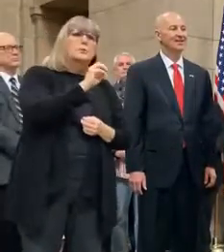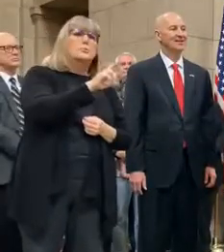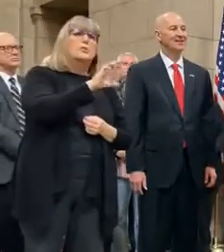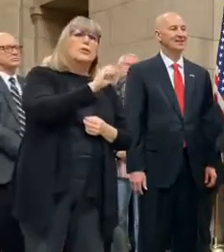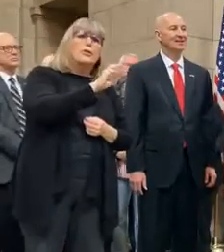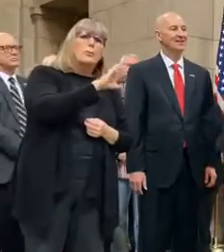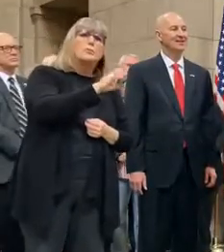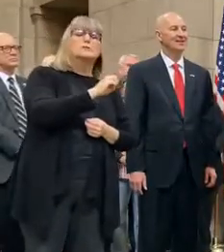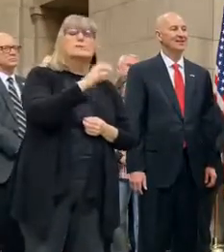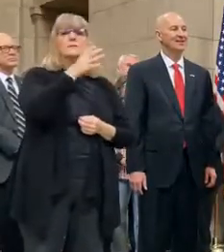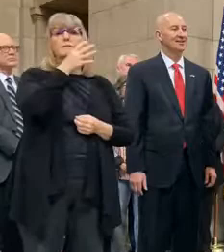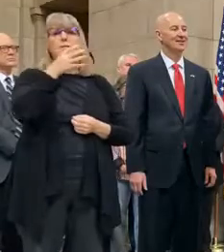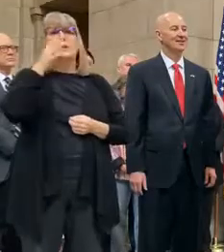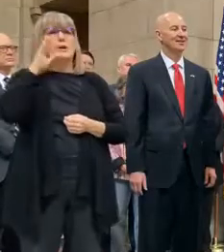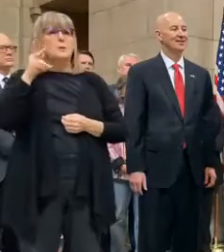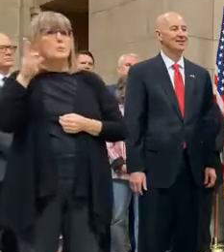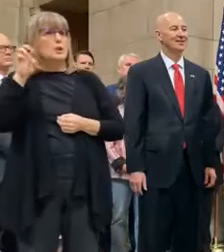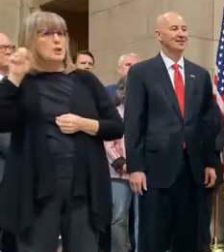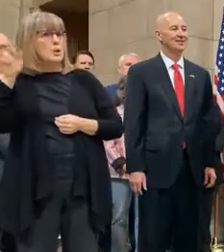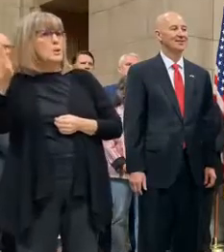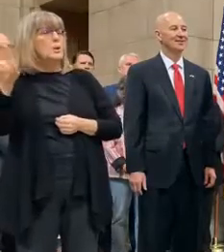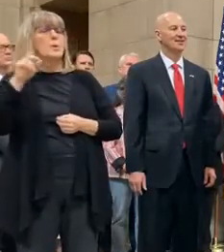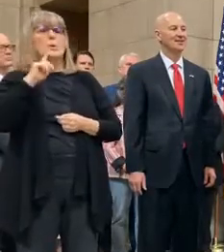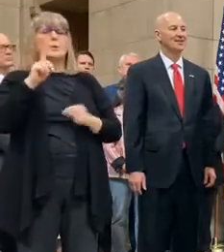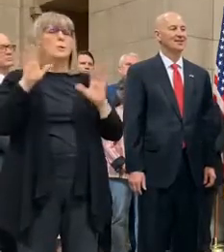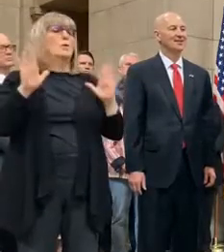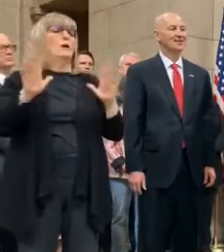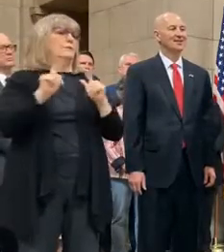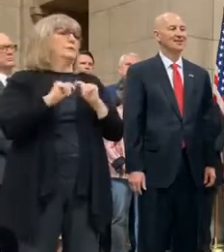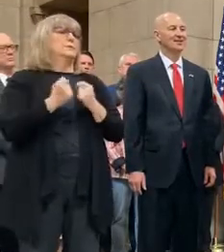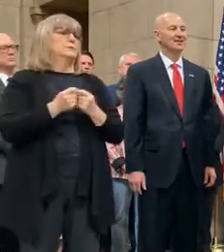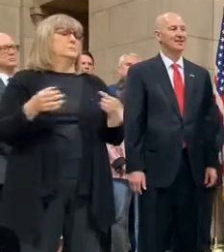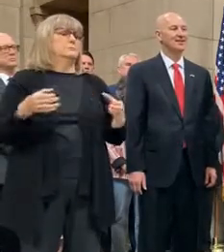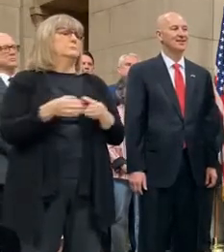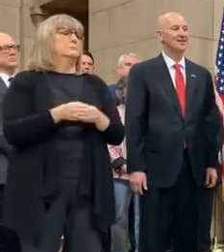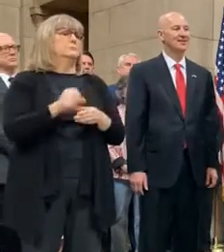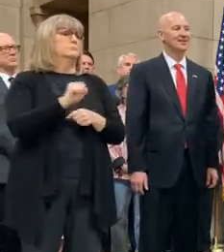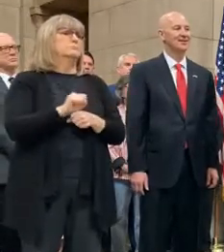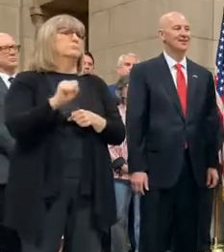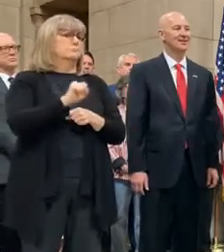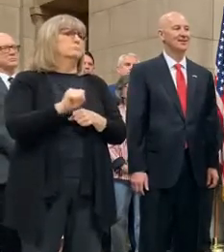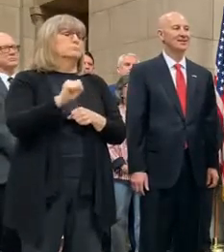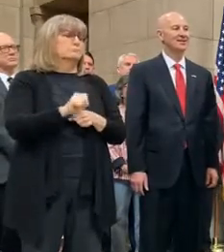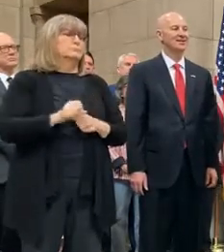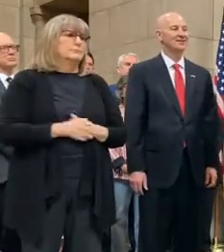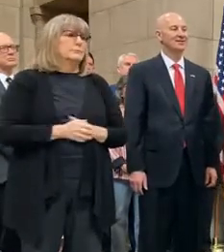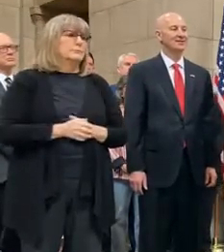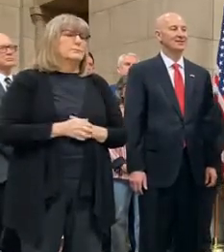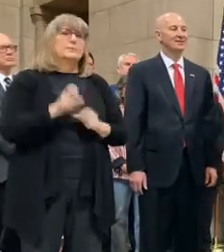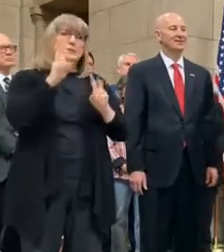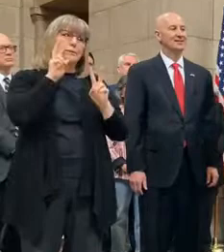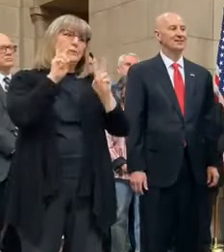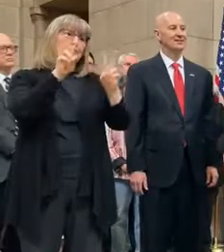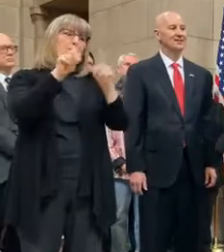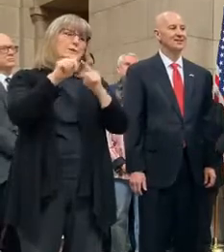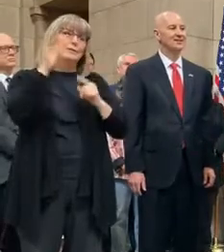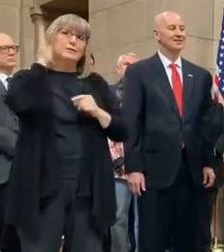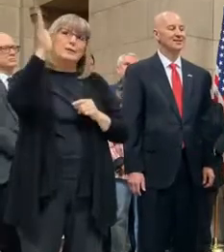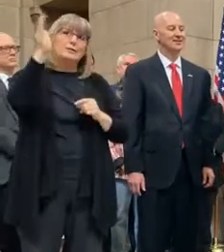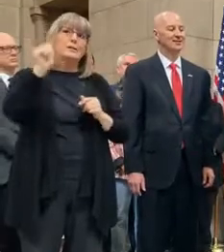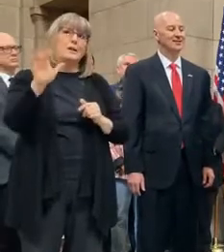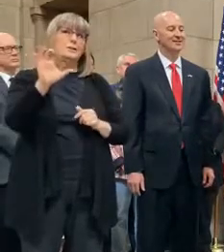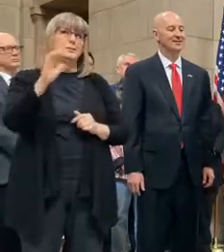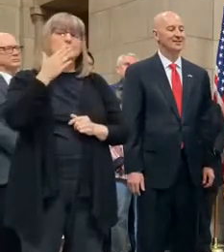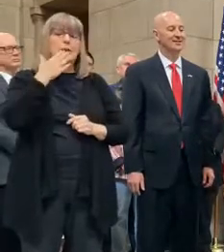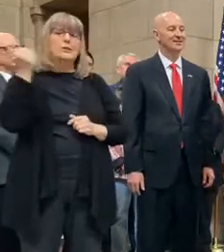commerce, Farm Bureau. It's been a great team and a great team effort. And looking forward to the future, I think we can